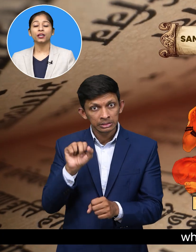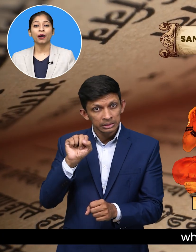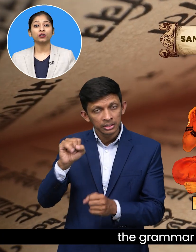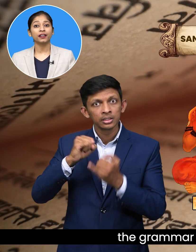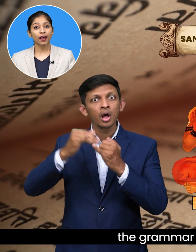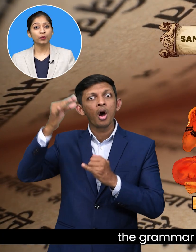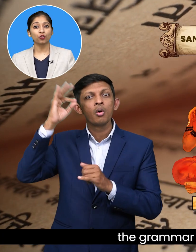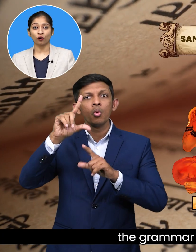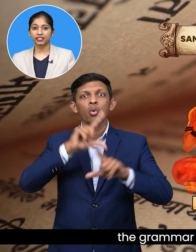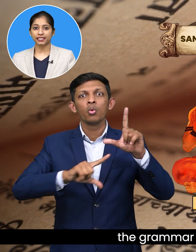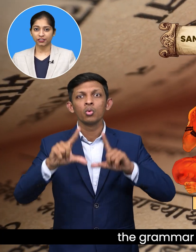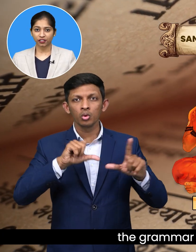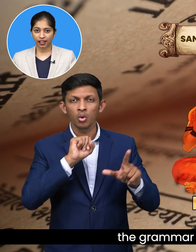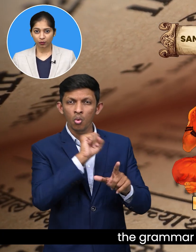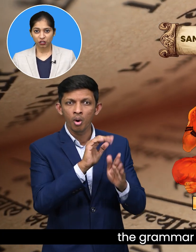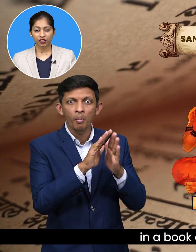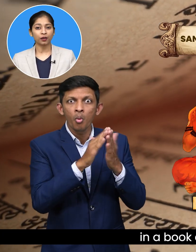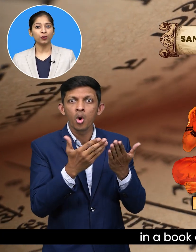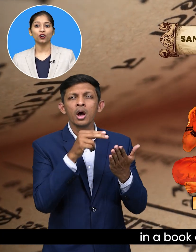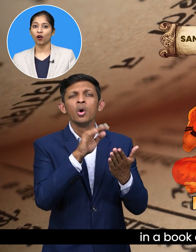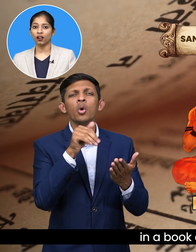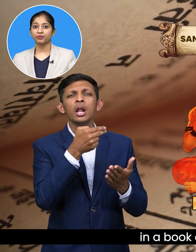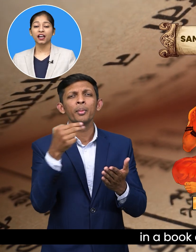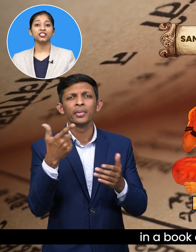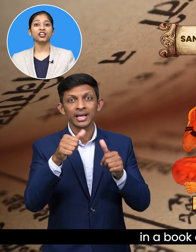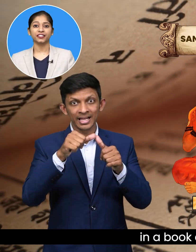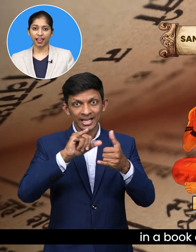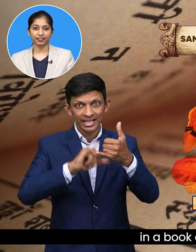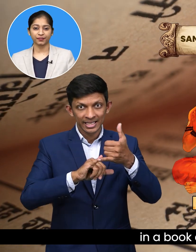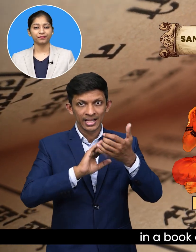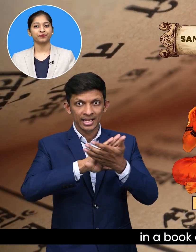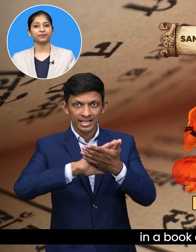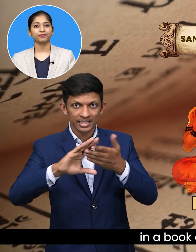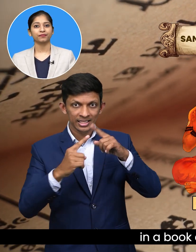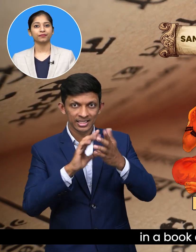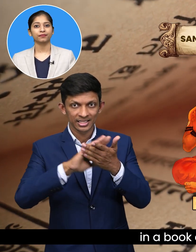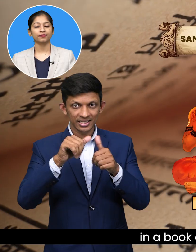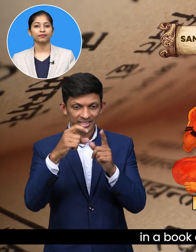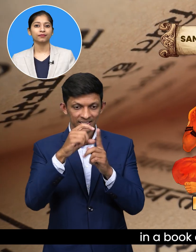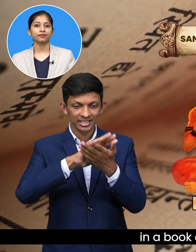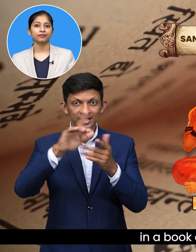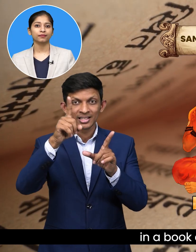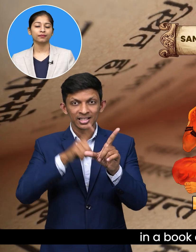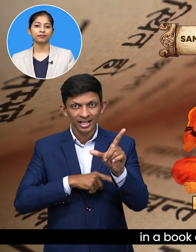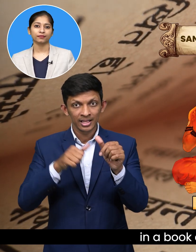who wrote about the grammar of the Sanskrit language in a book called Ashtadhyayi.